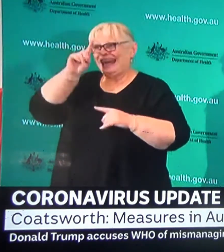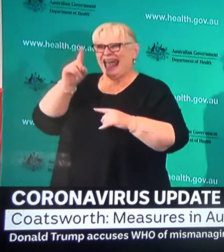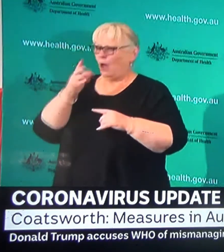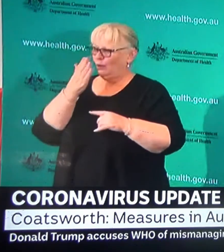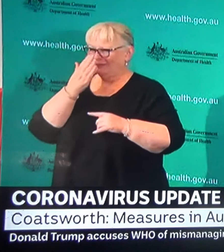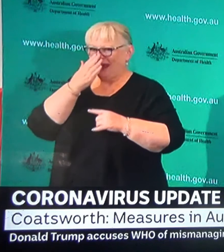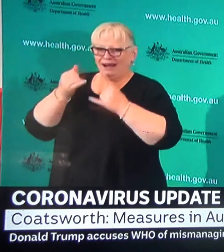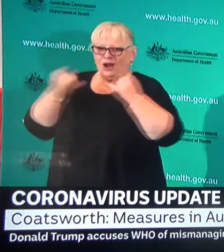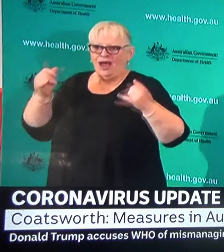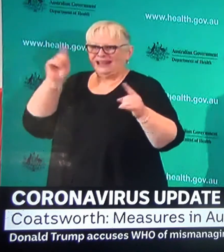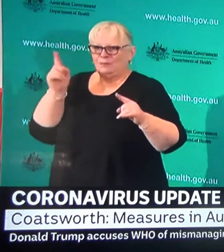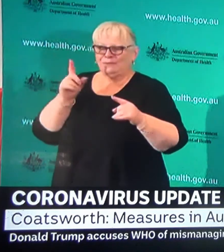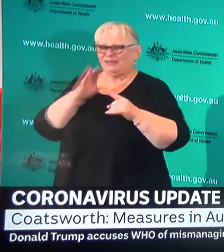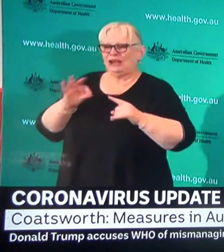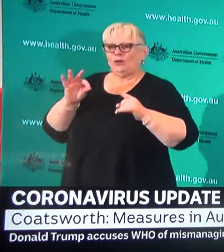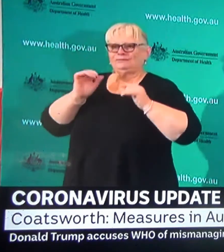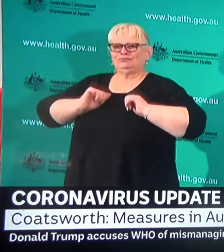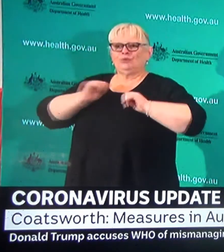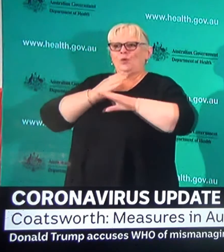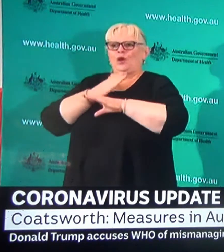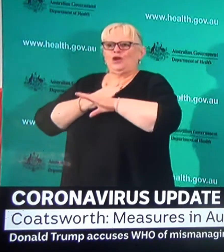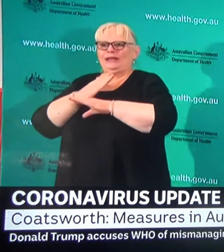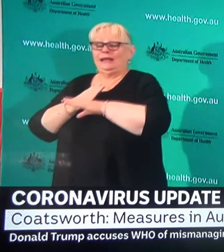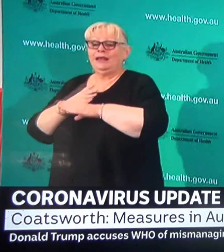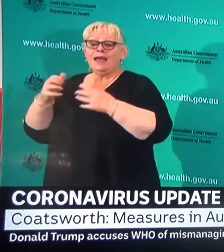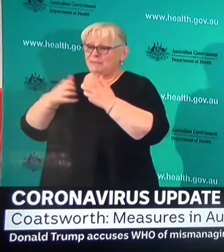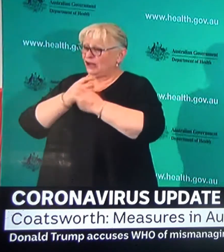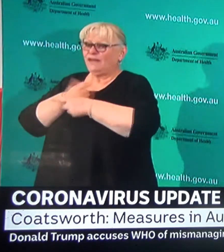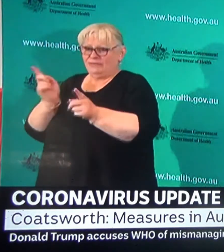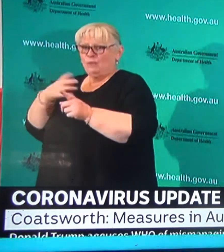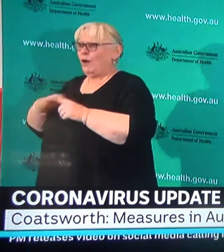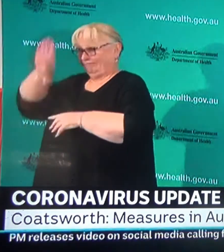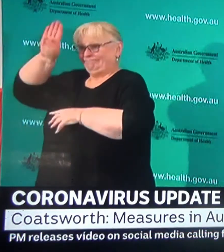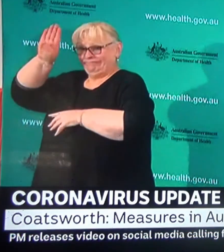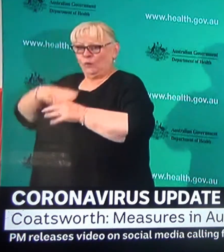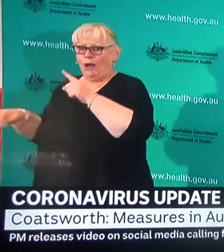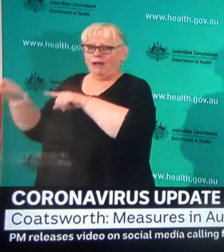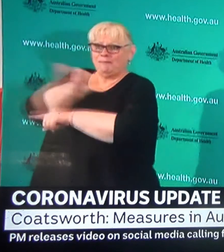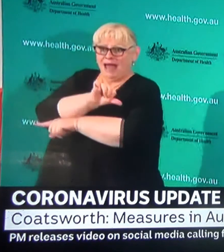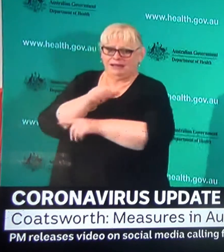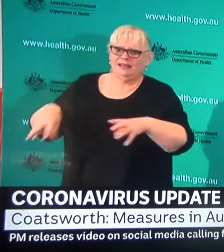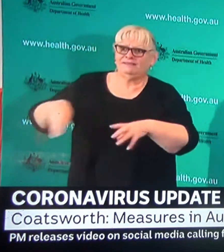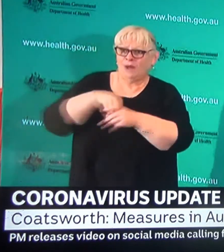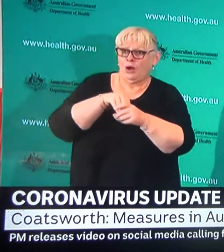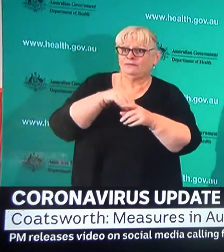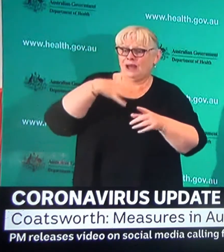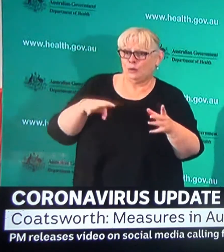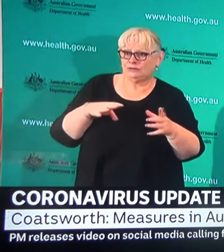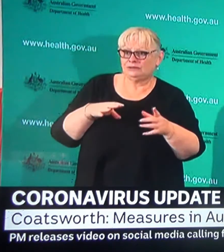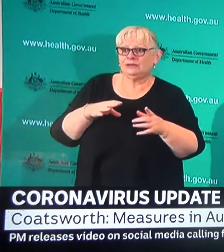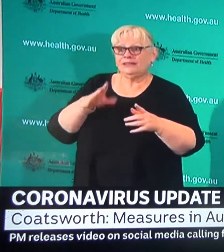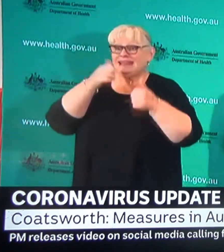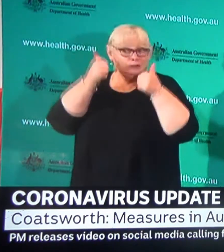frontline clinical nursing, and a lot of those have put up their hand to be able to come back and be part of the COVID-19 response. So